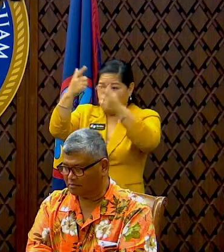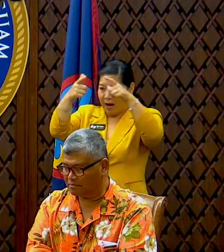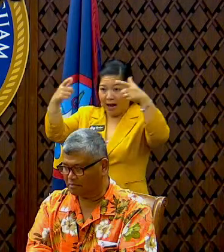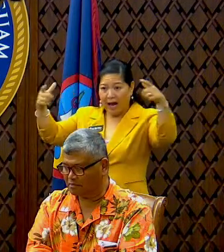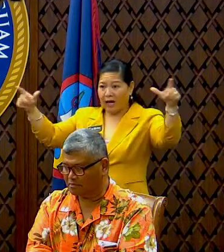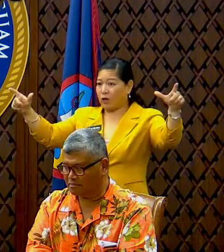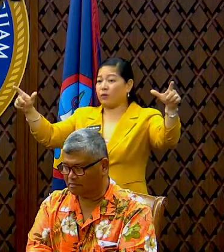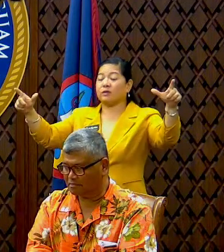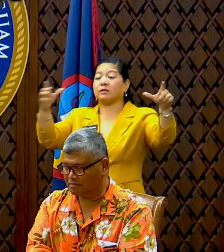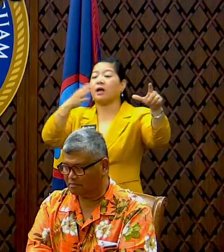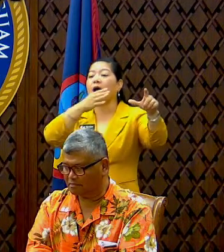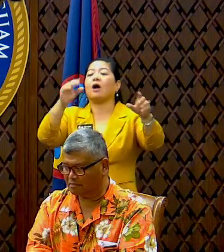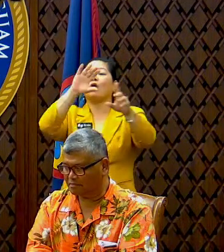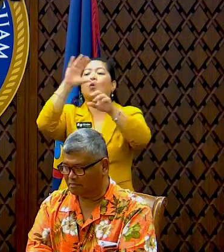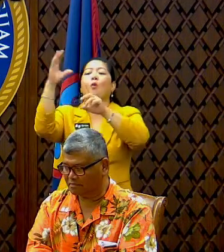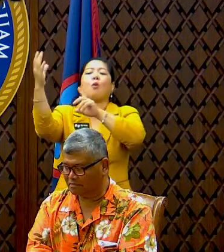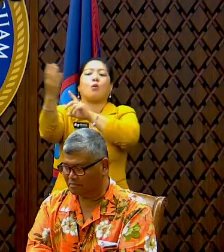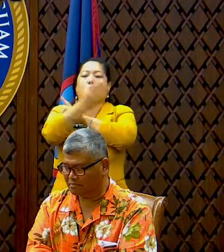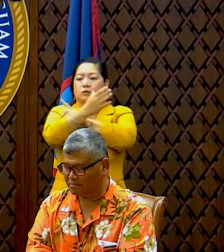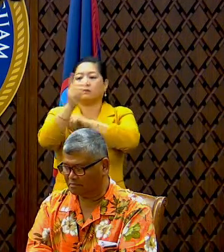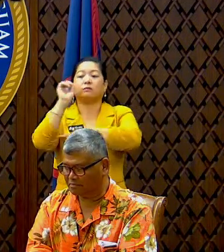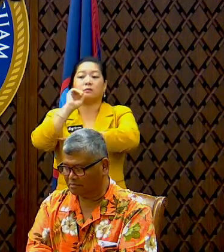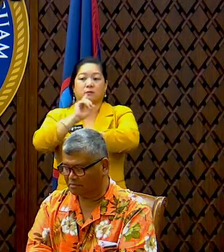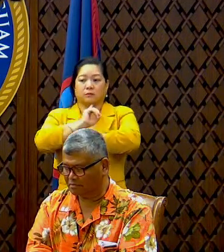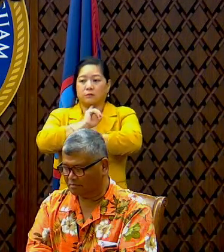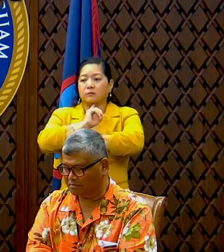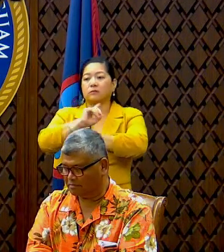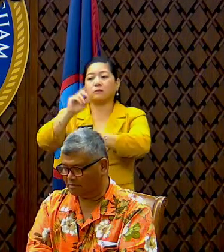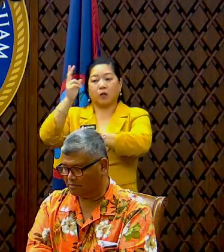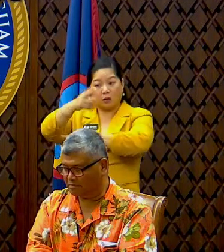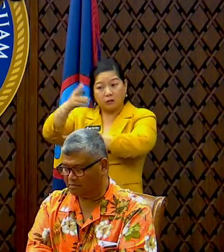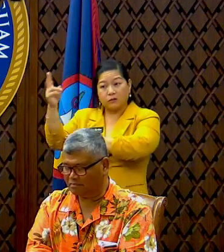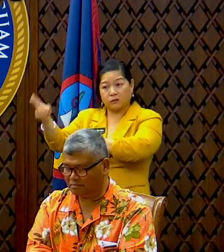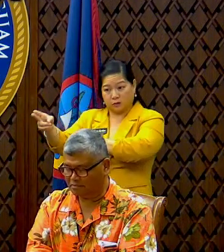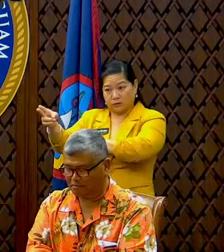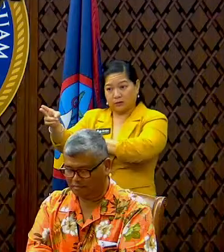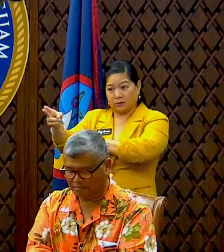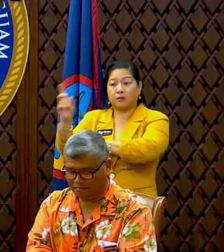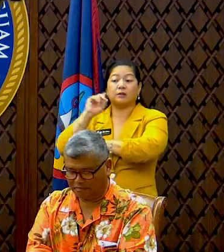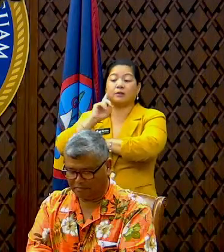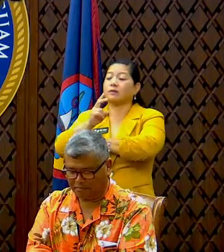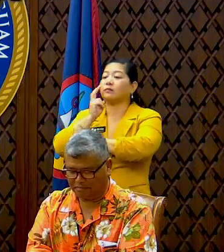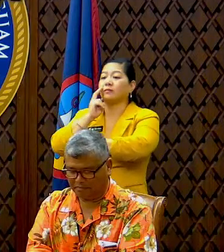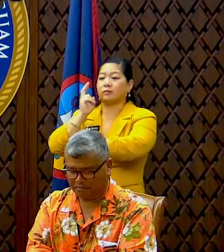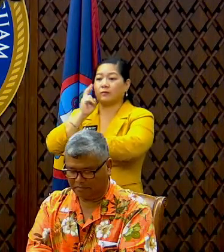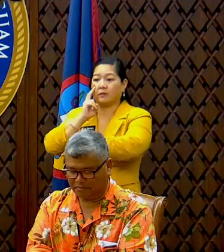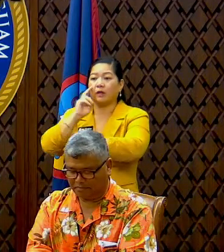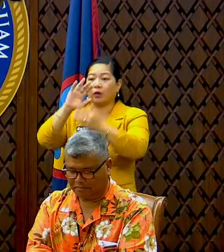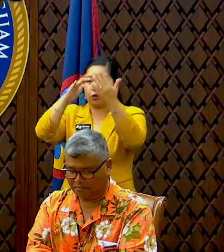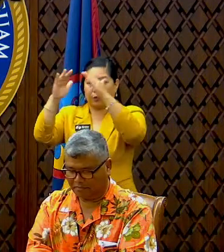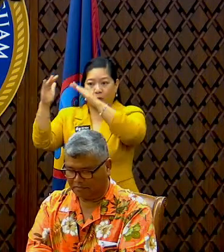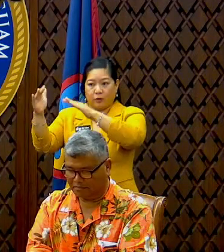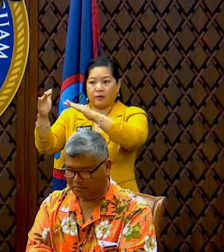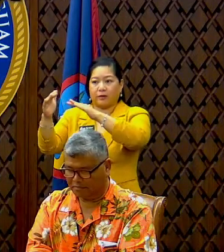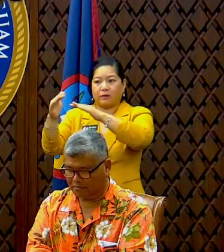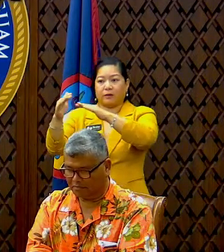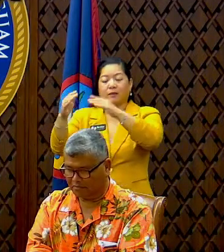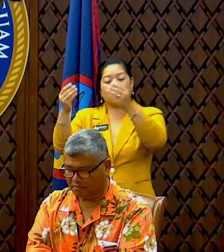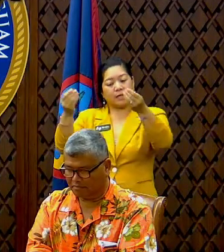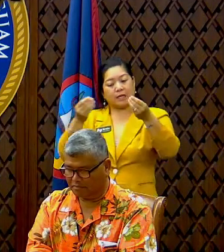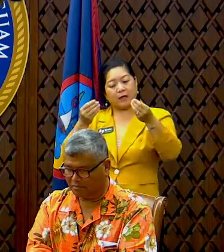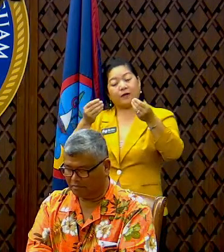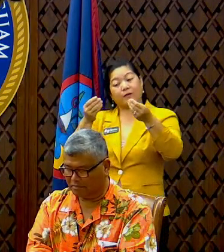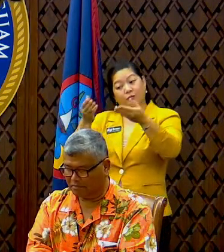language, and culture of the deaf, hard of hearing, and deaf-blind community. Given under